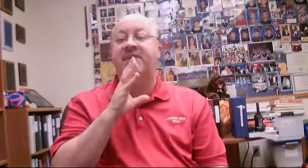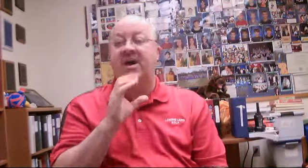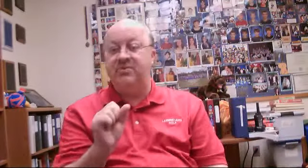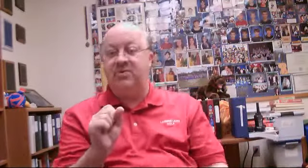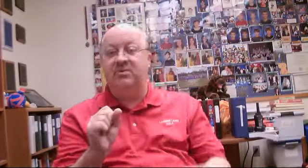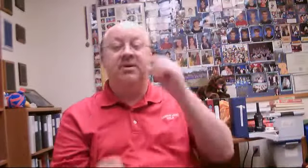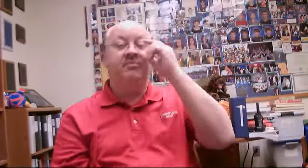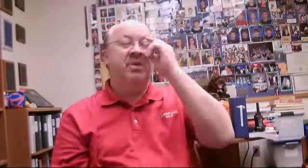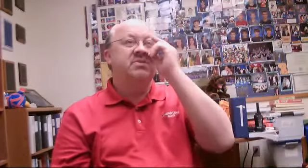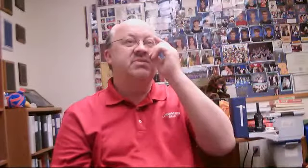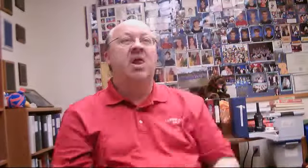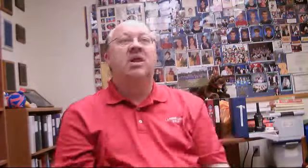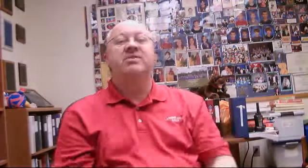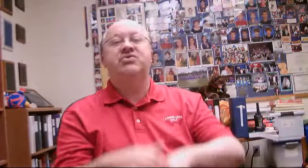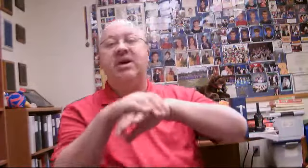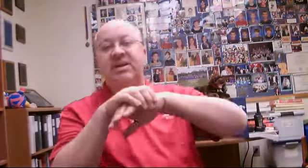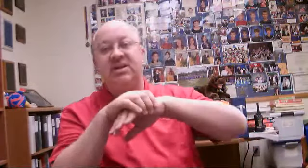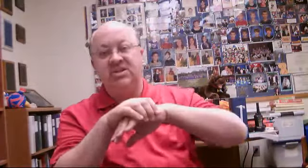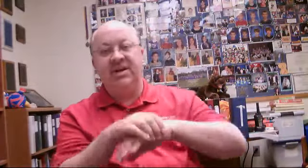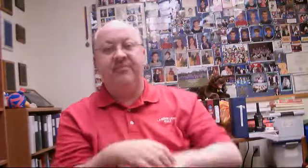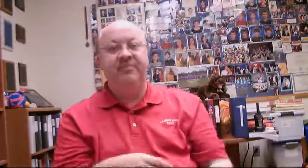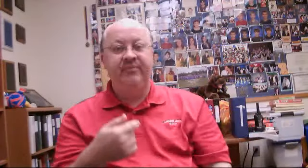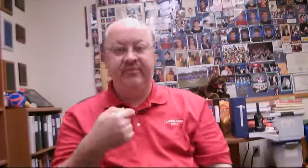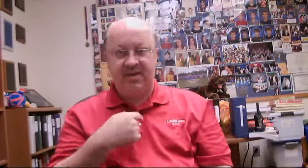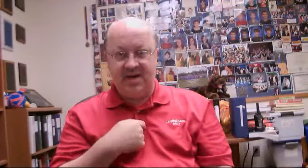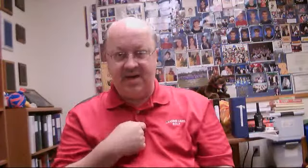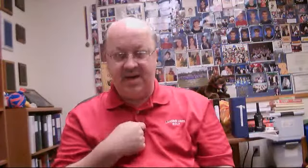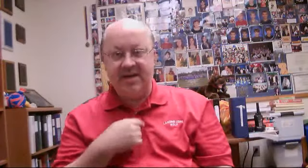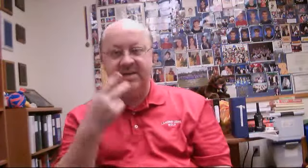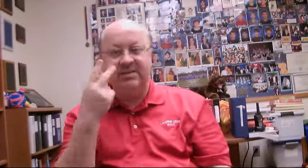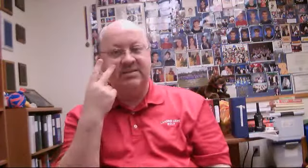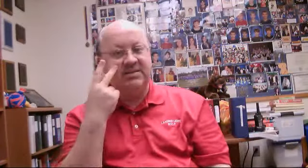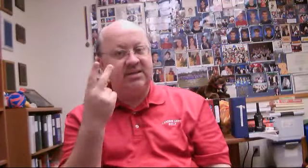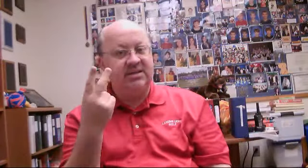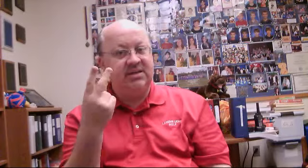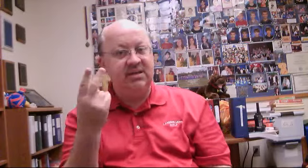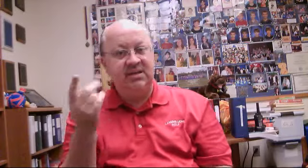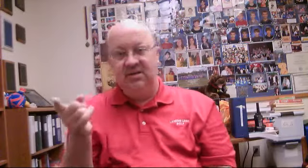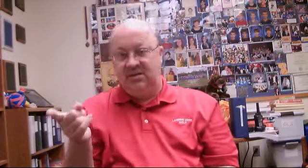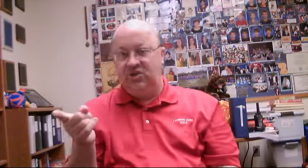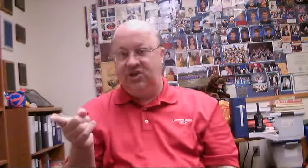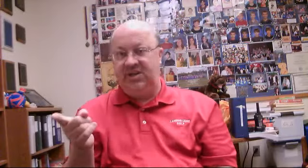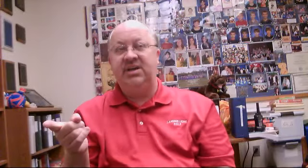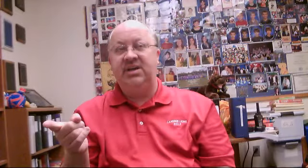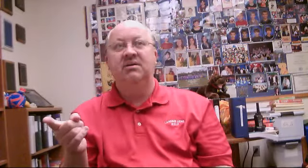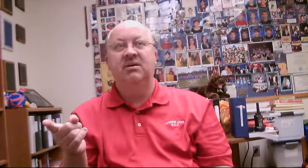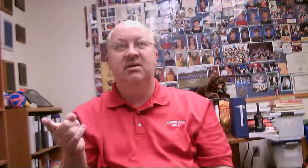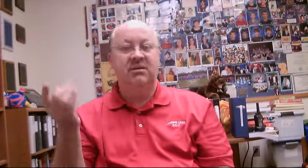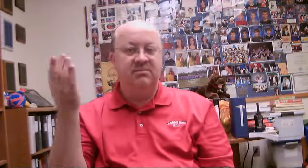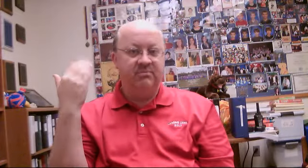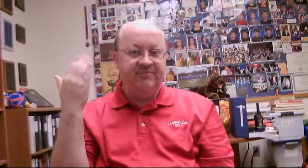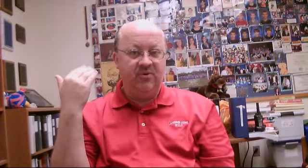Years old. Good. So let's try in English again. I see she